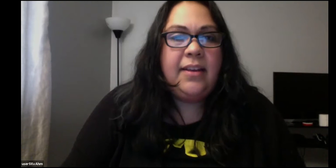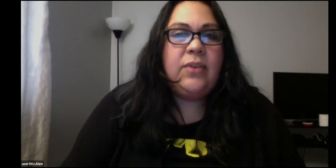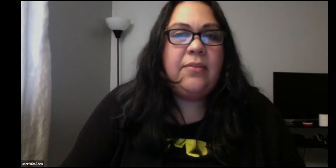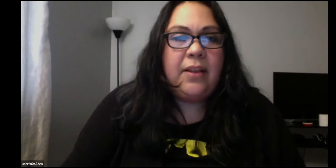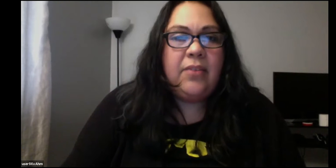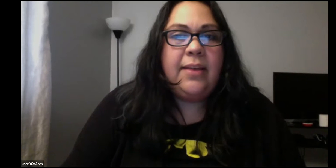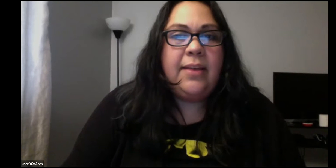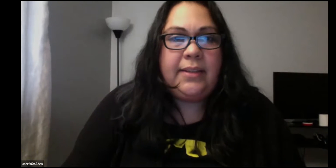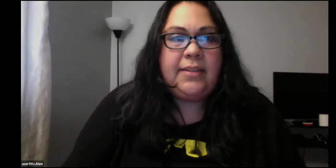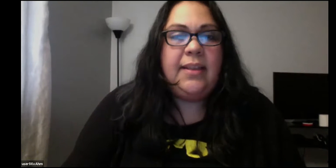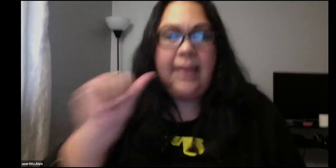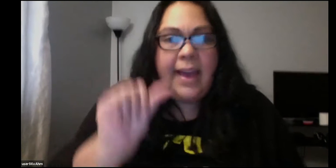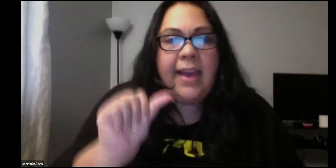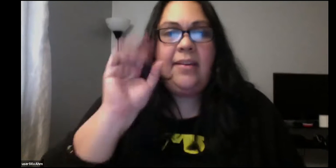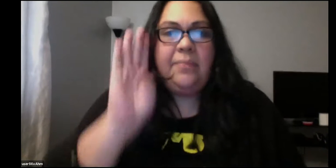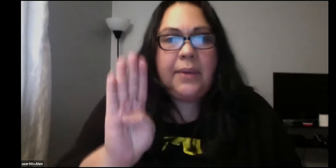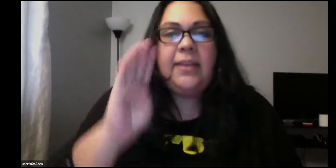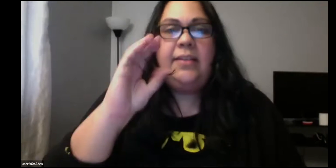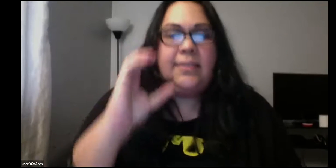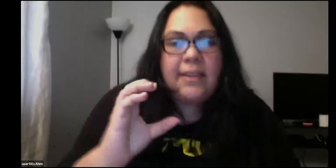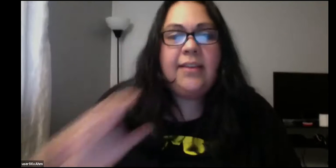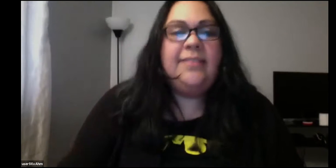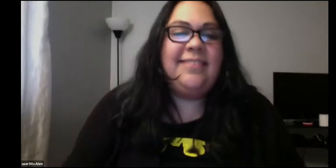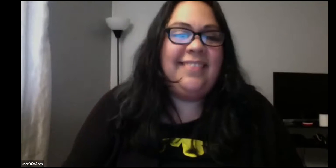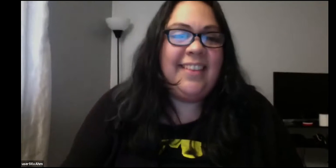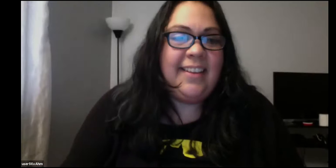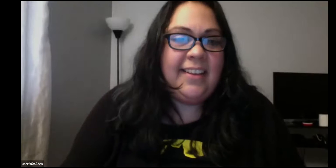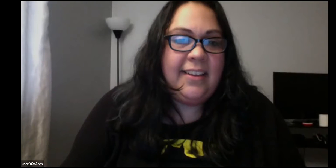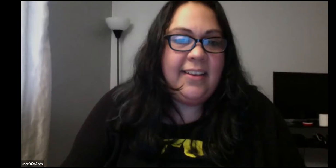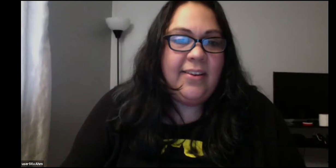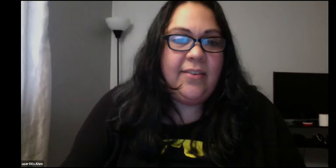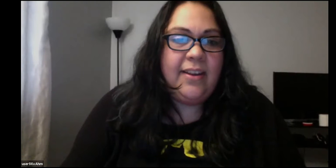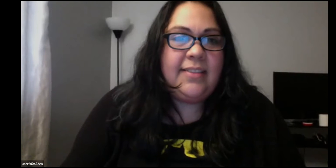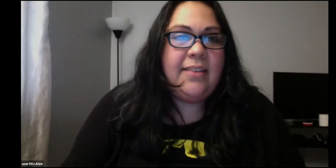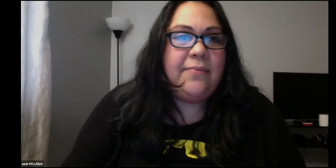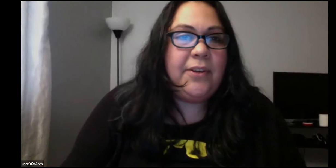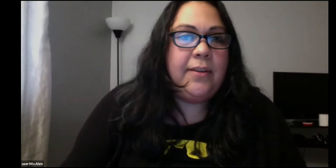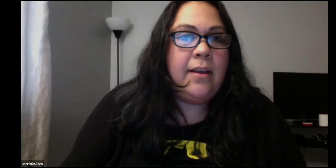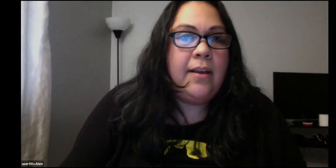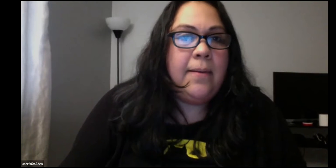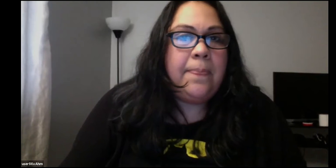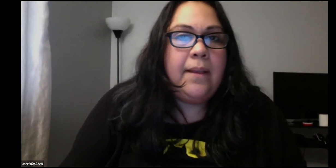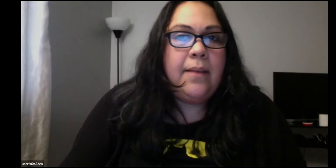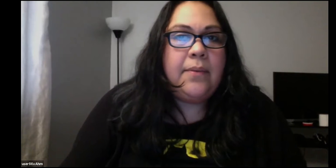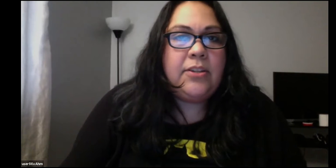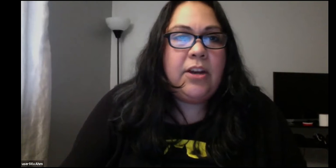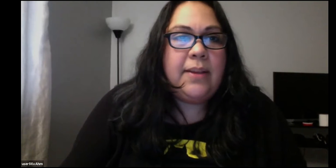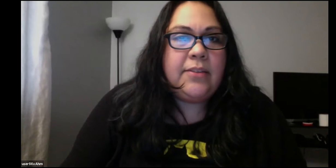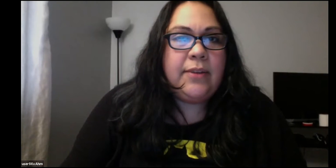to follow that beat, like A, B, C. All right, it's kind of fun. I'm gonna share my screen so you